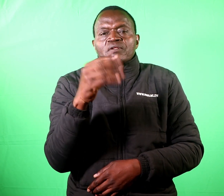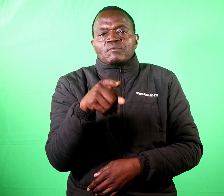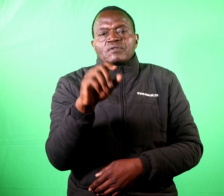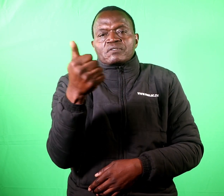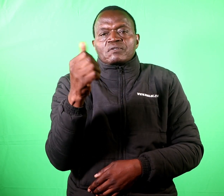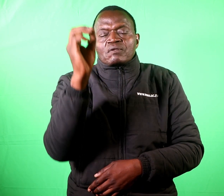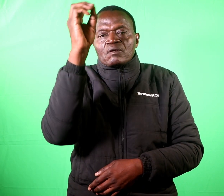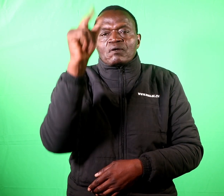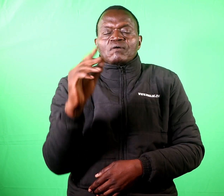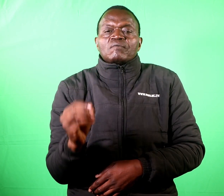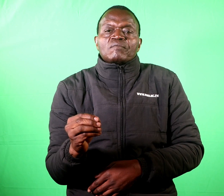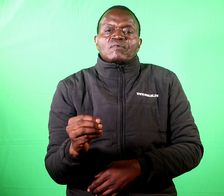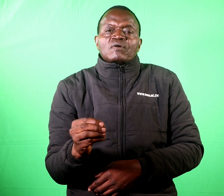13.6%. Cash crop production,